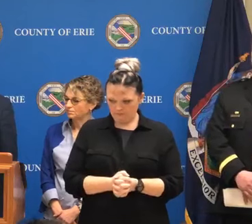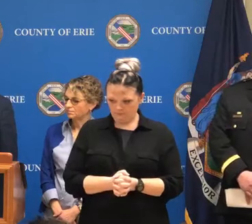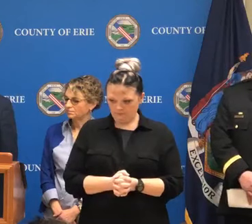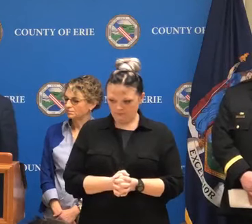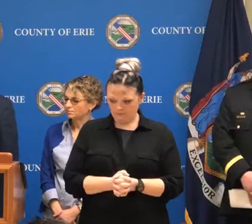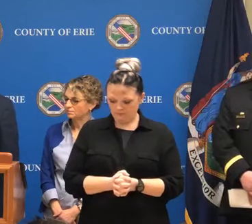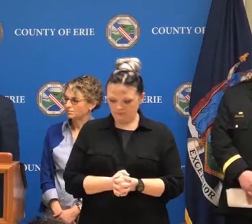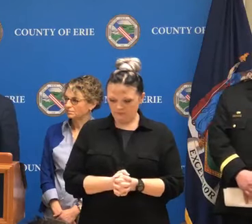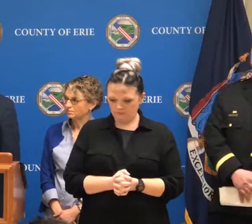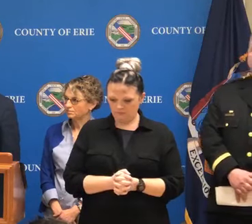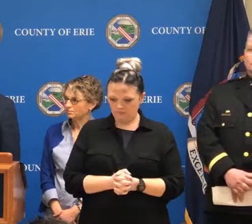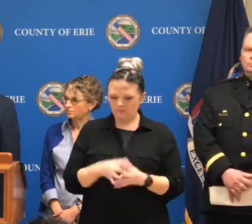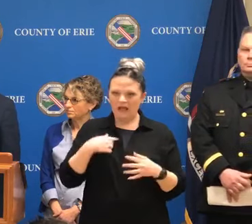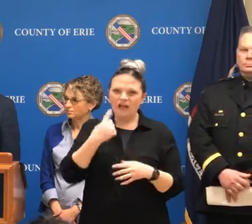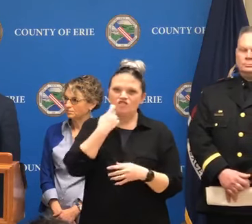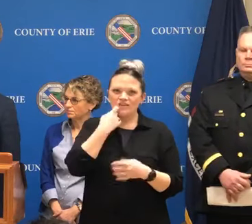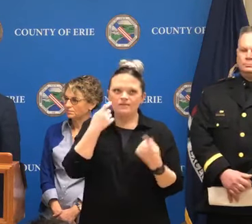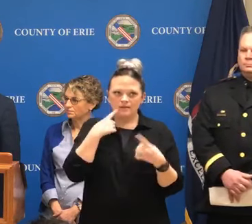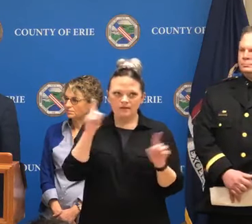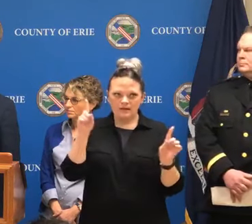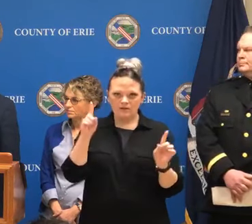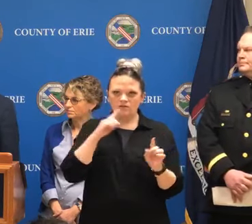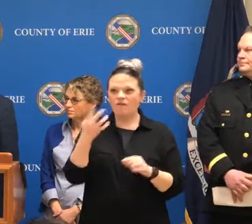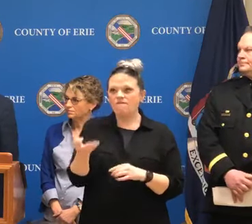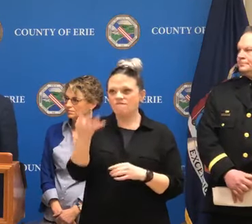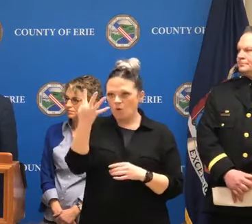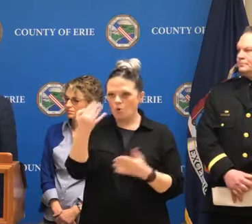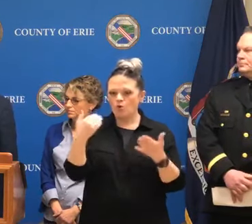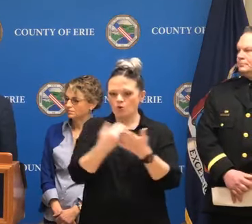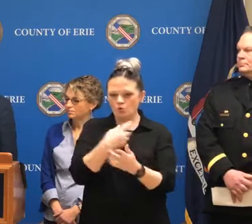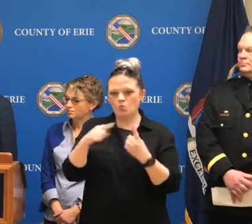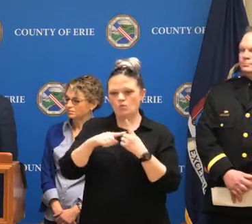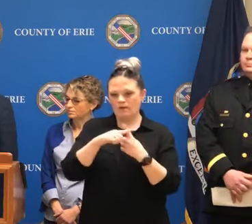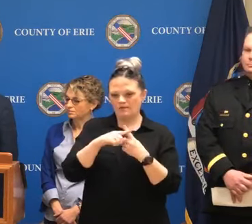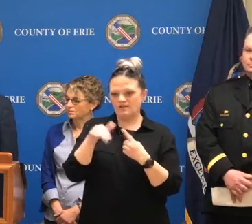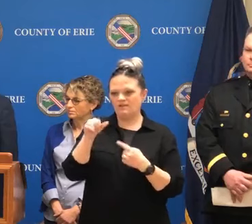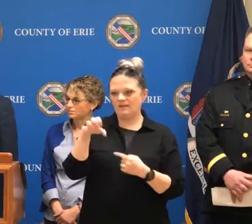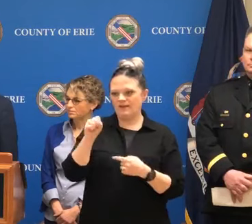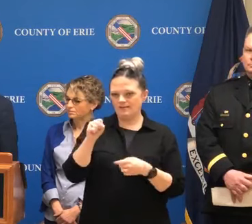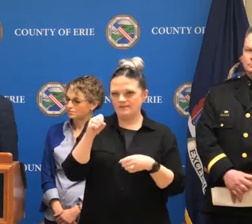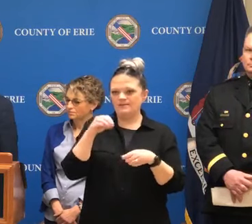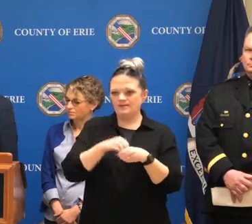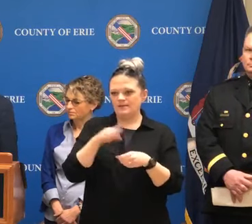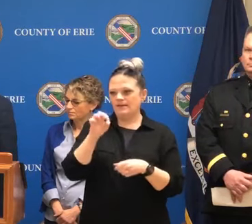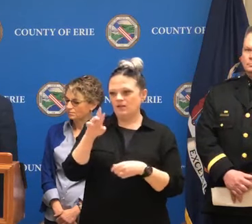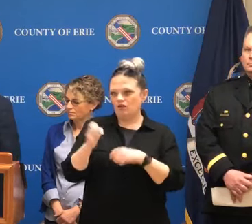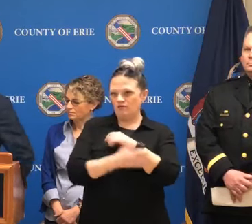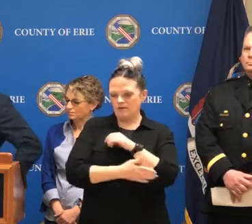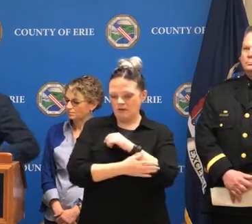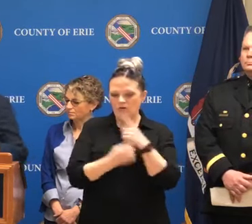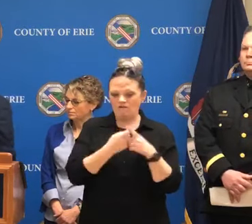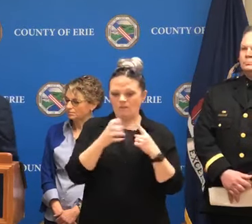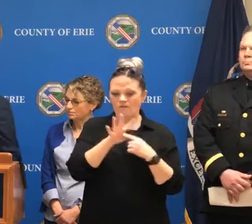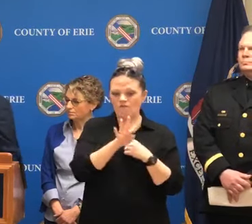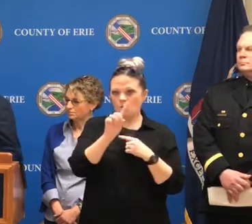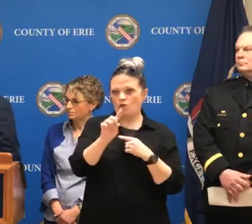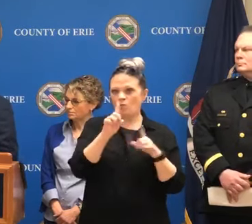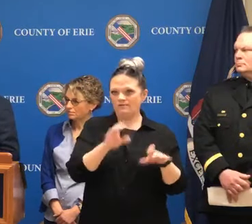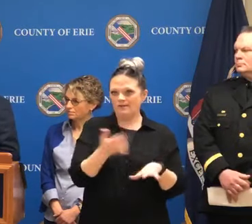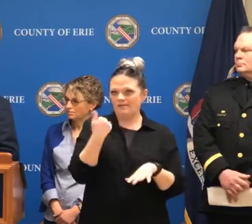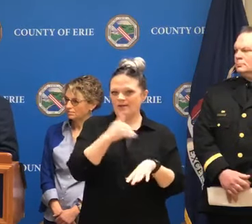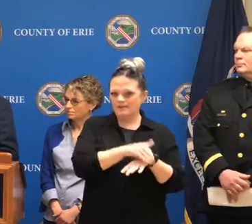As you know, because I recently announced it, there are four new positive cases in Erie County. Of the 41 samples that were run